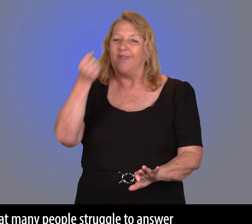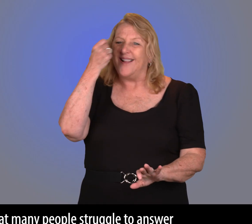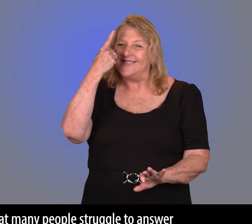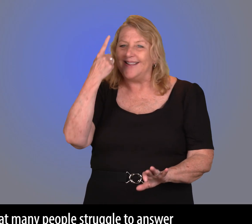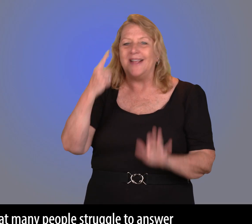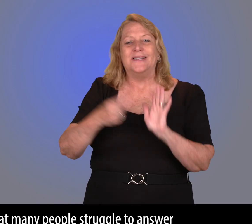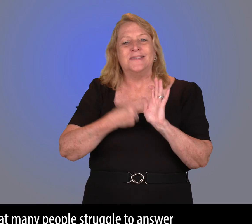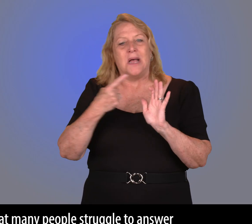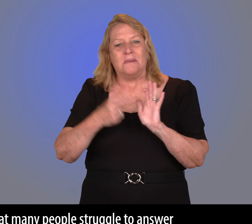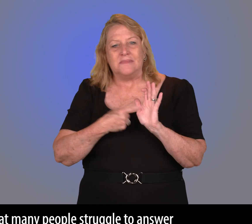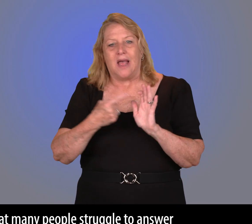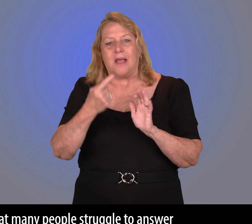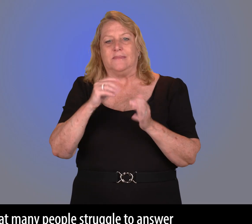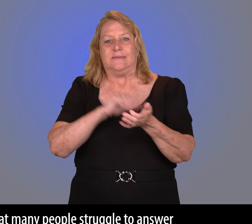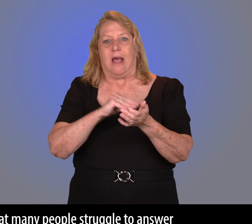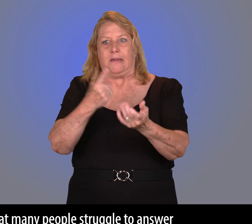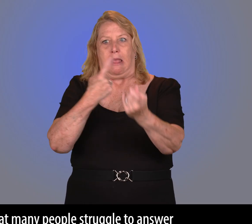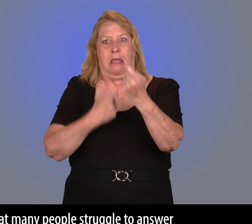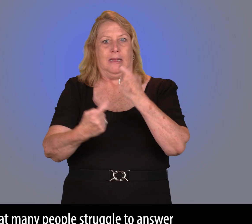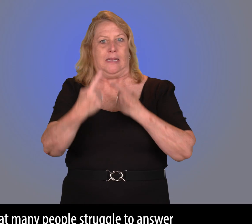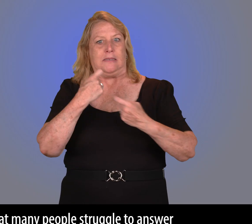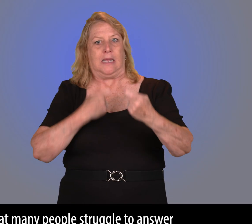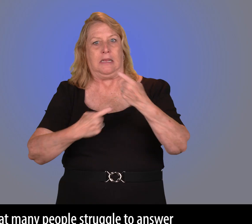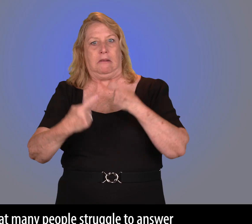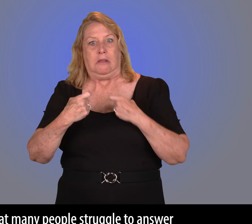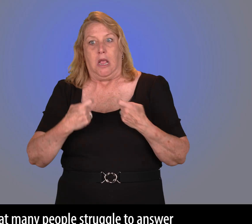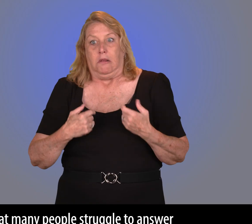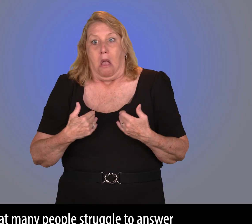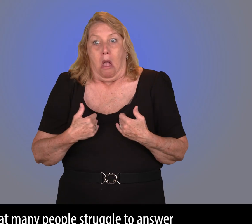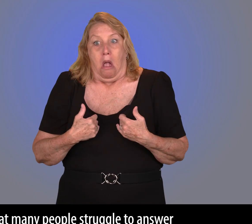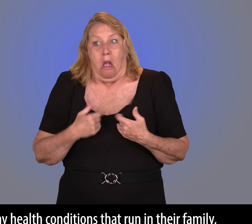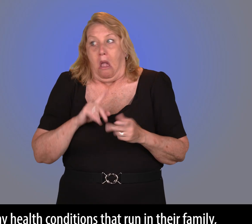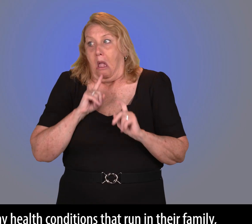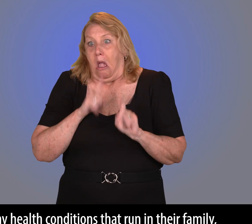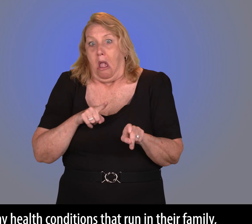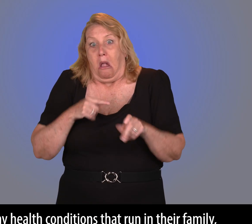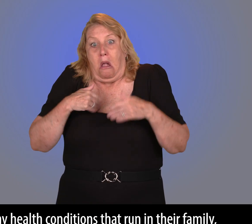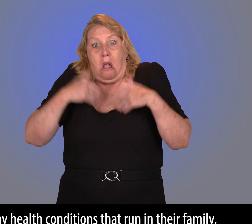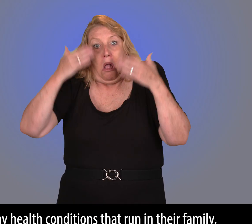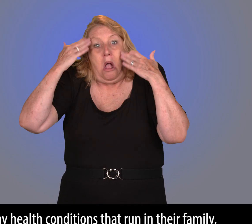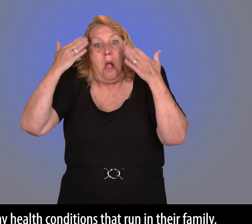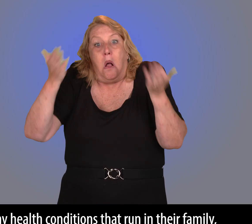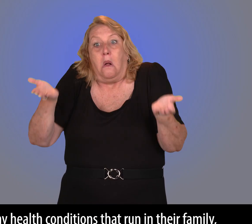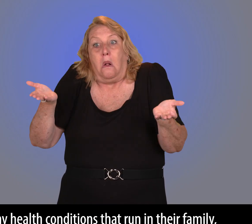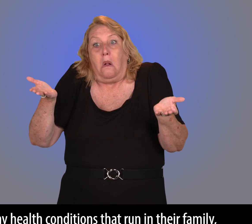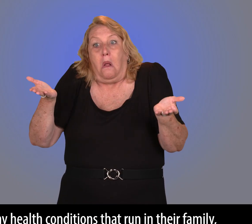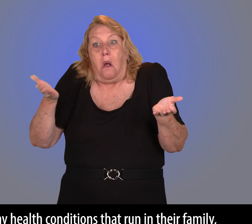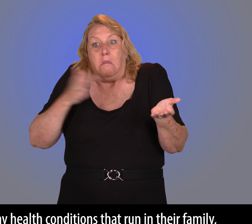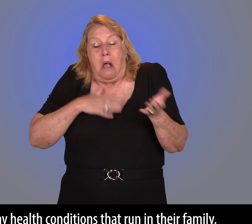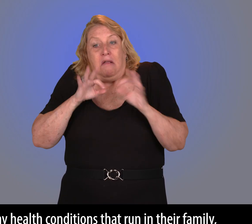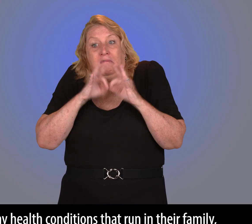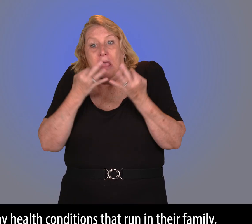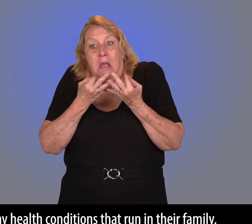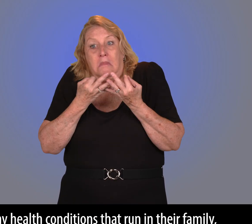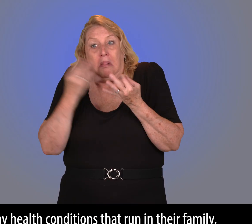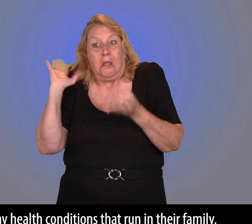Something that many people struggle to answer is whether there are any health conditions that run in their family,